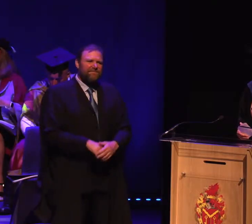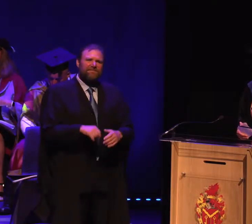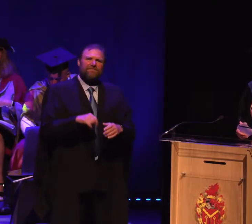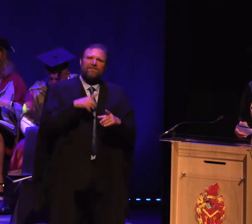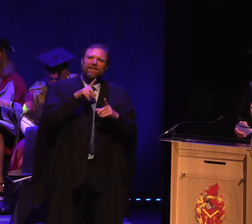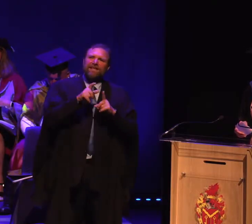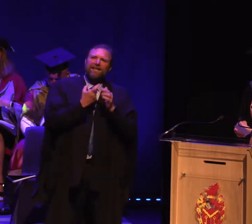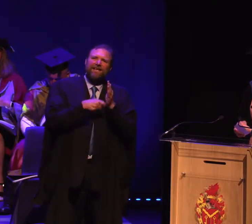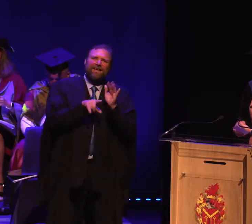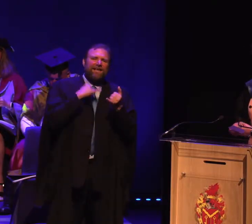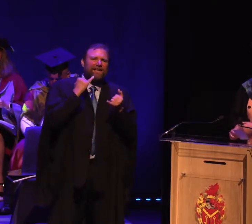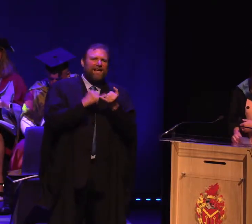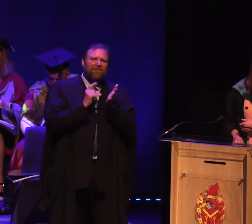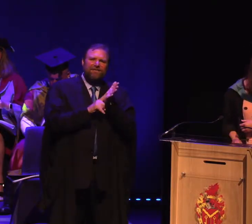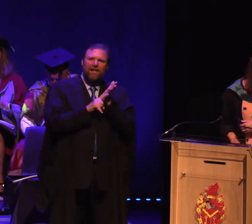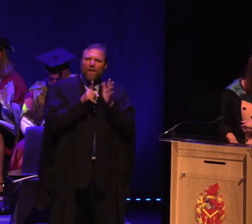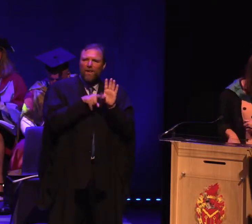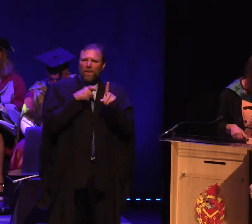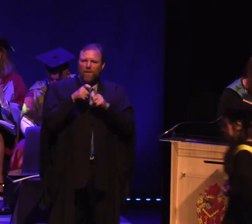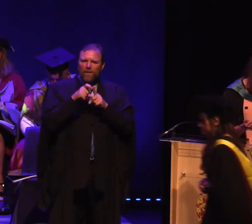Keris and Harrod Lloyd Jones.